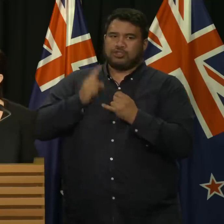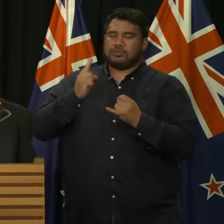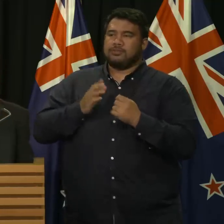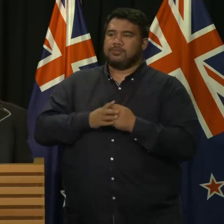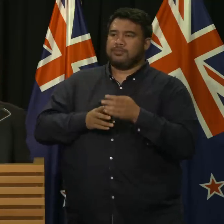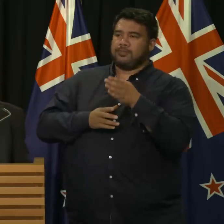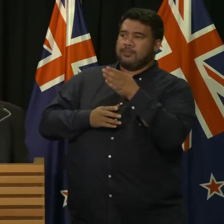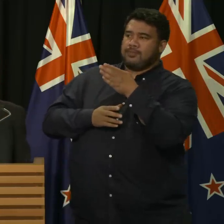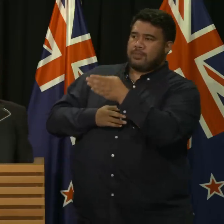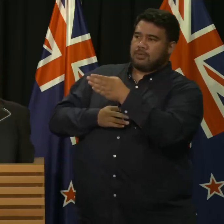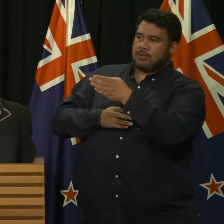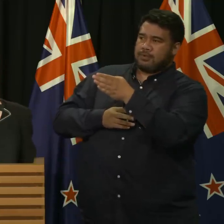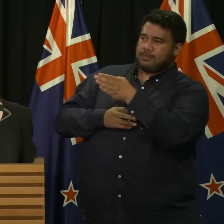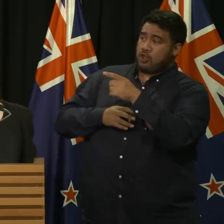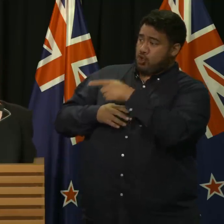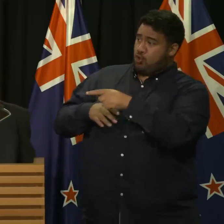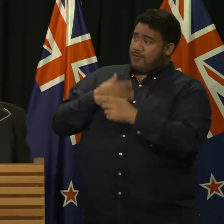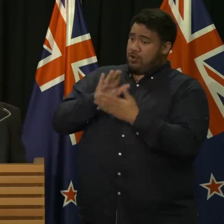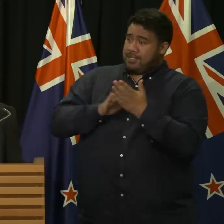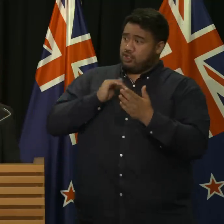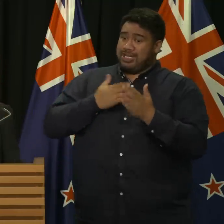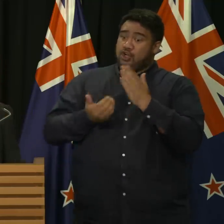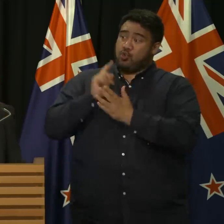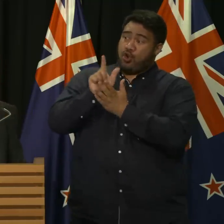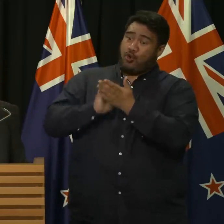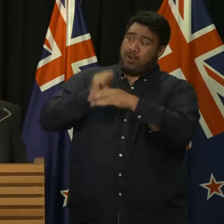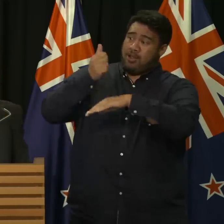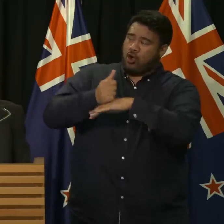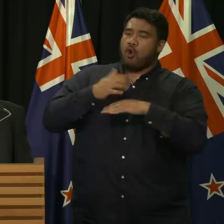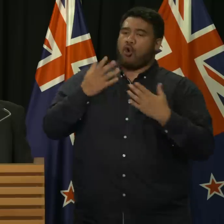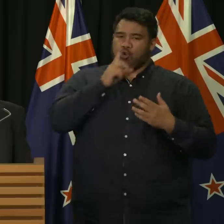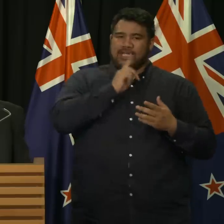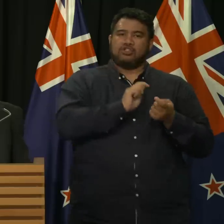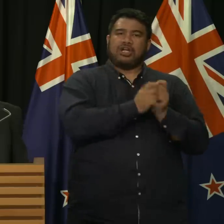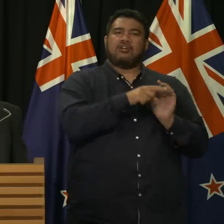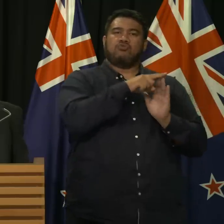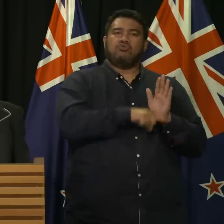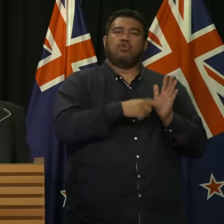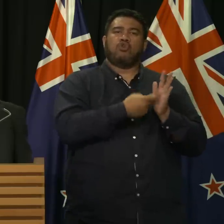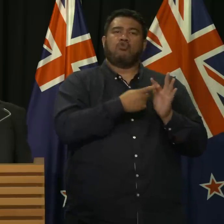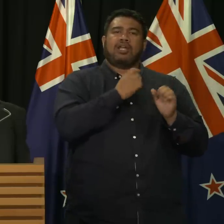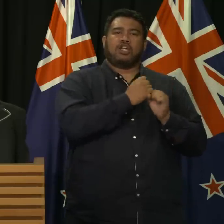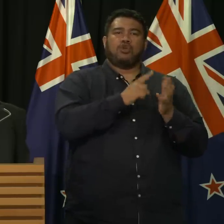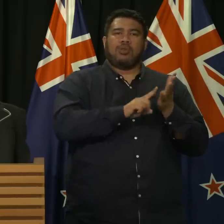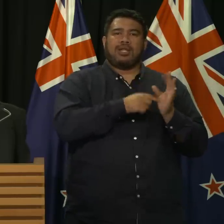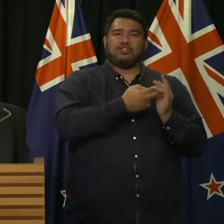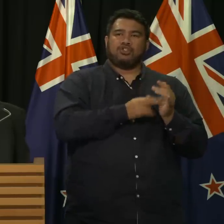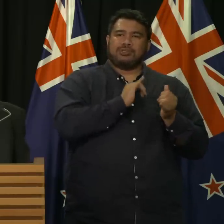require legislation or could it be managed through changes to regulations? I can't give you a definitive answer on that.